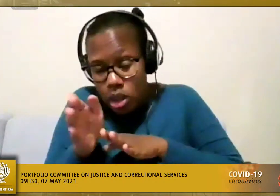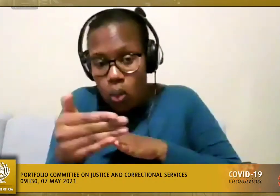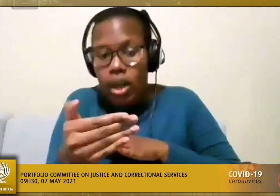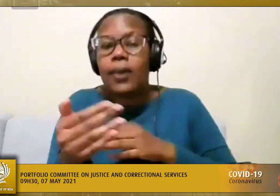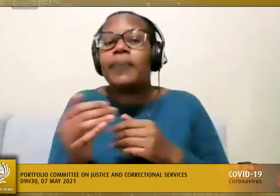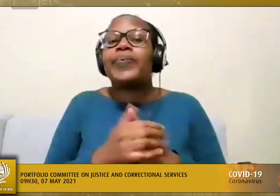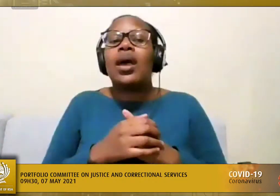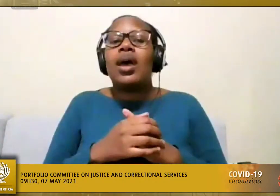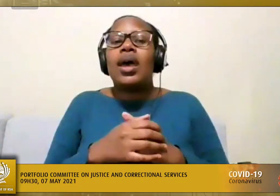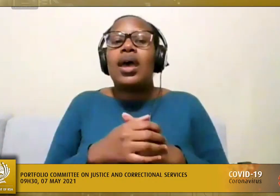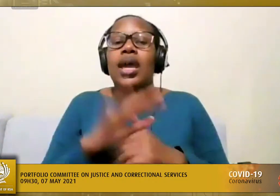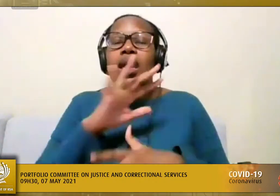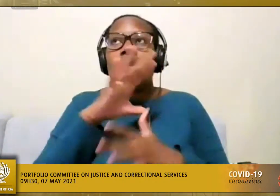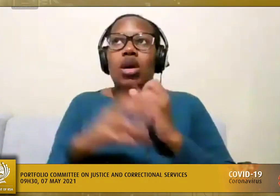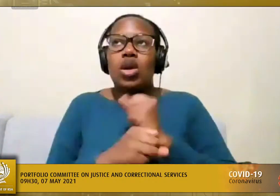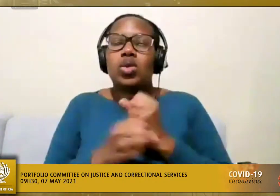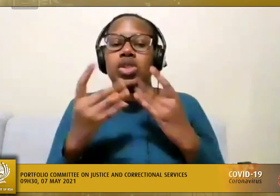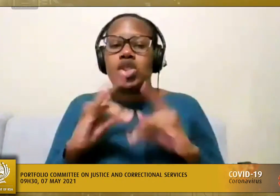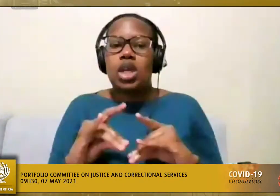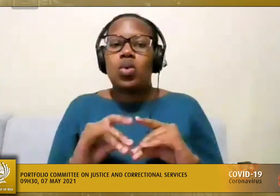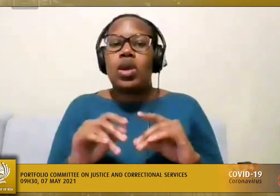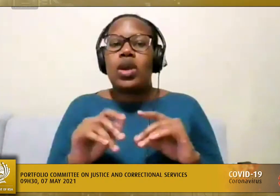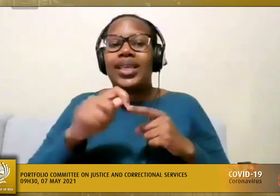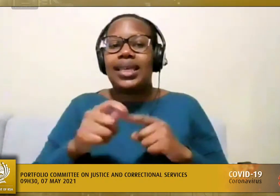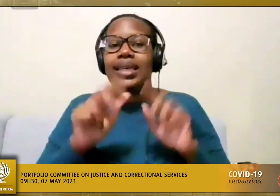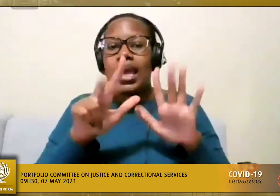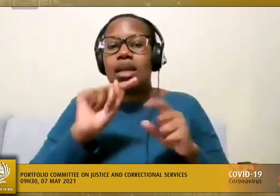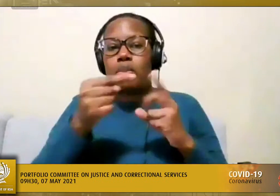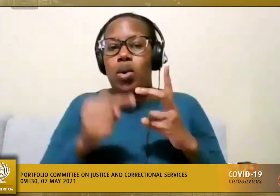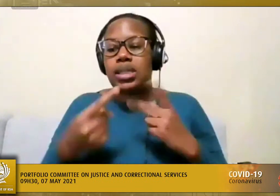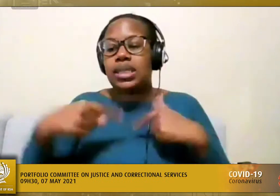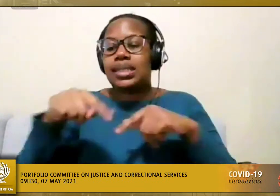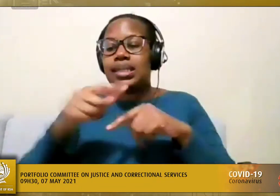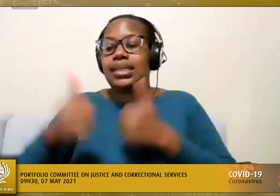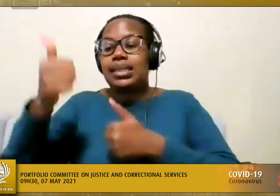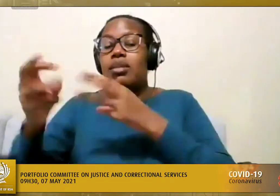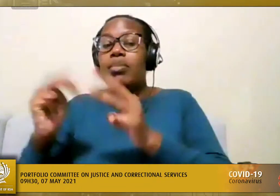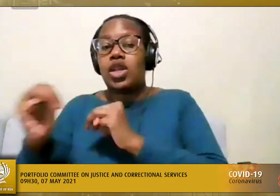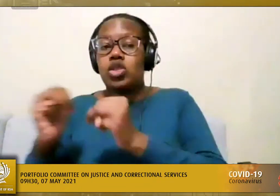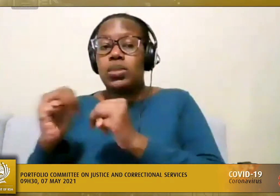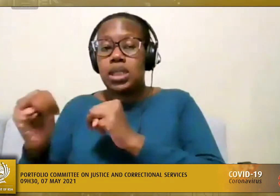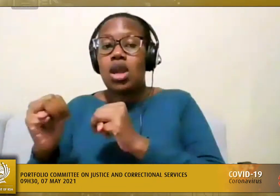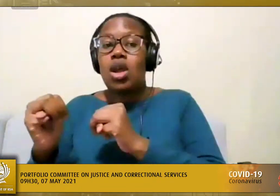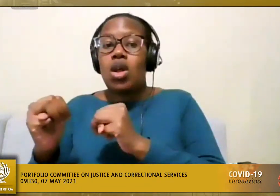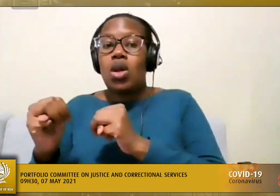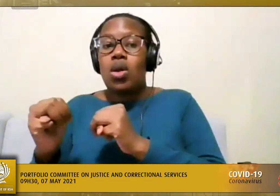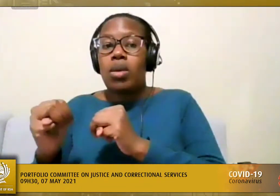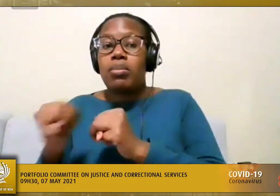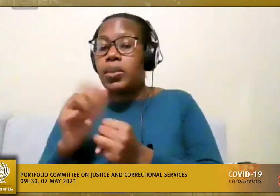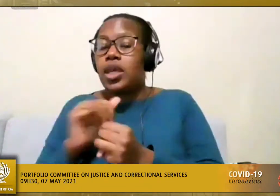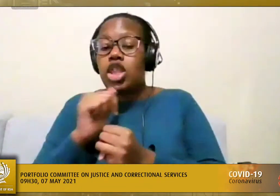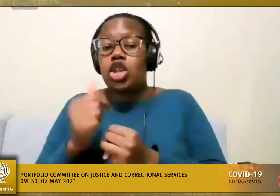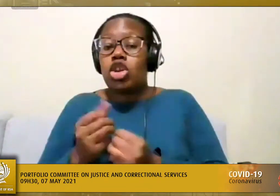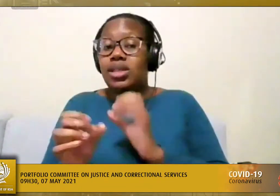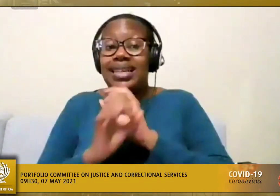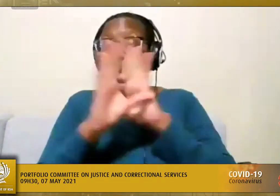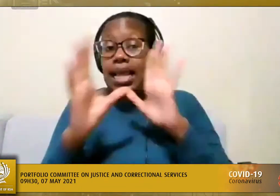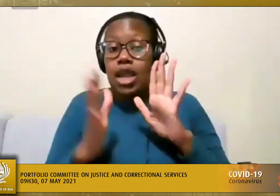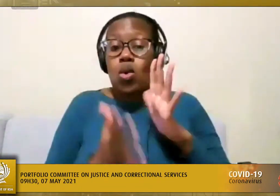check there are just key eight points that as Senior Management we have identified they may not be coming out clearly and